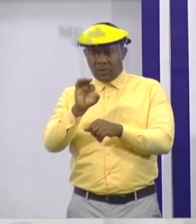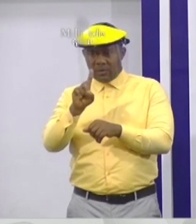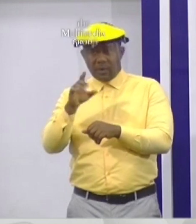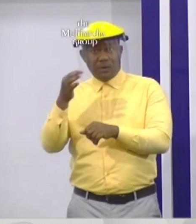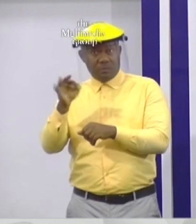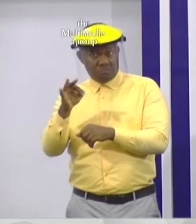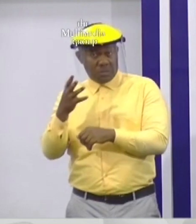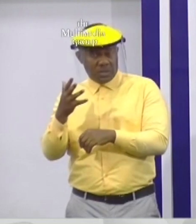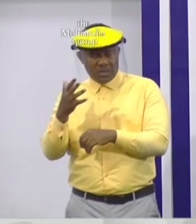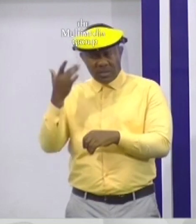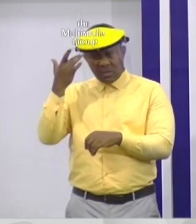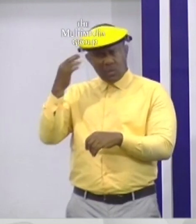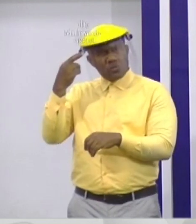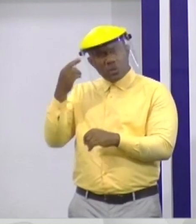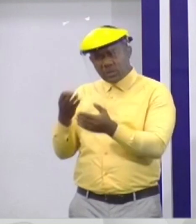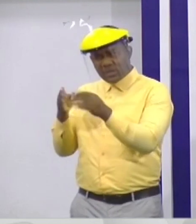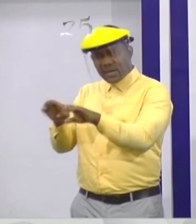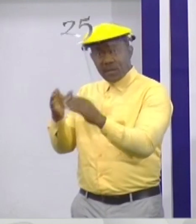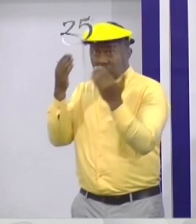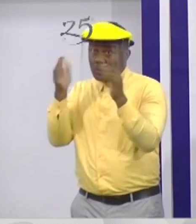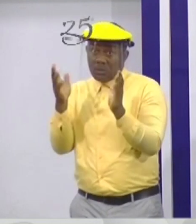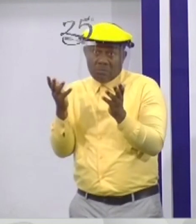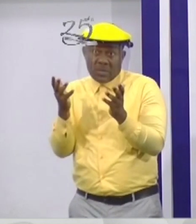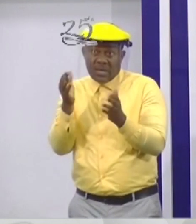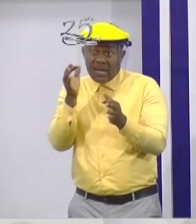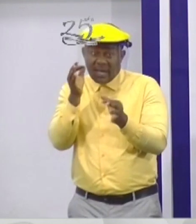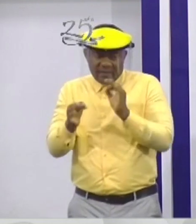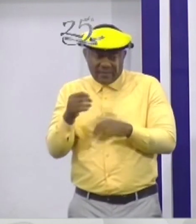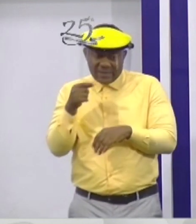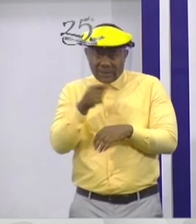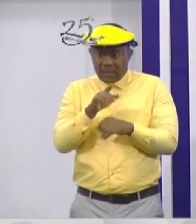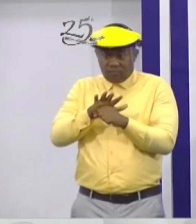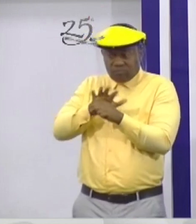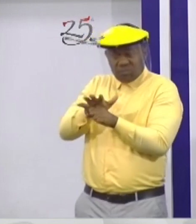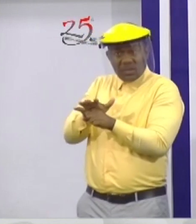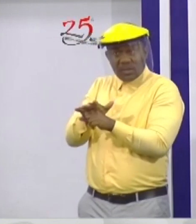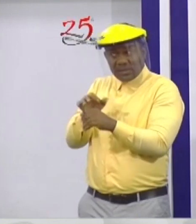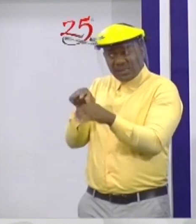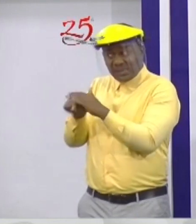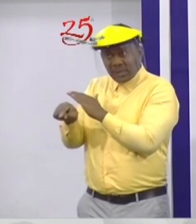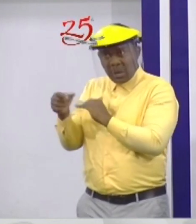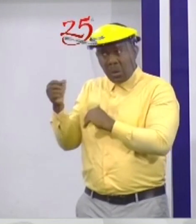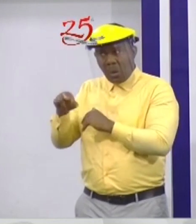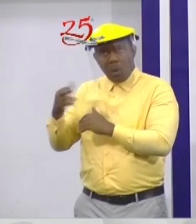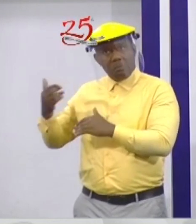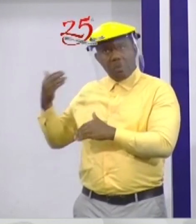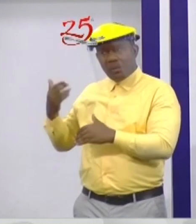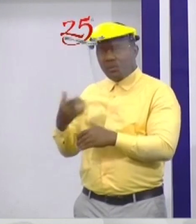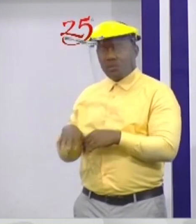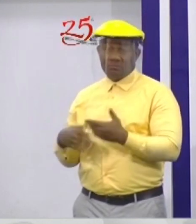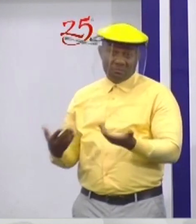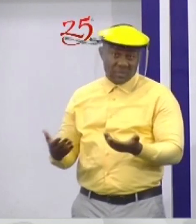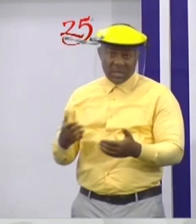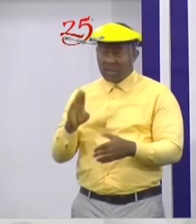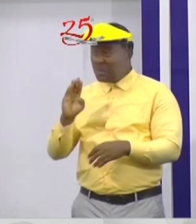not been established. And whether it was the COVID or this comorbid condition that resulted in death, we have